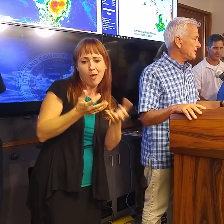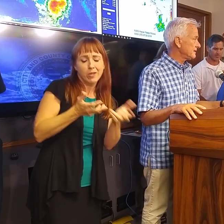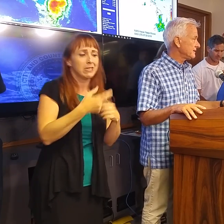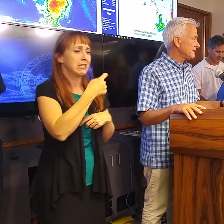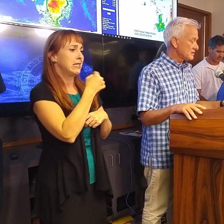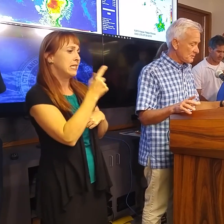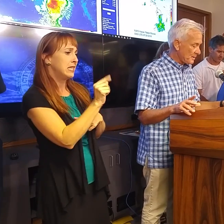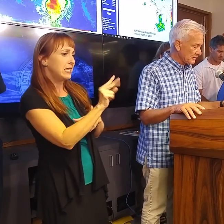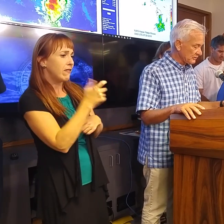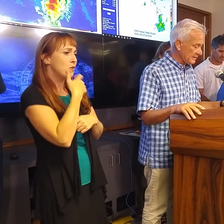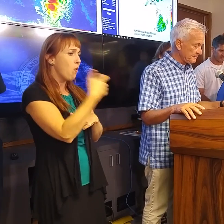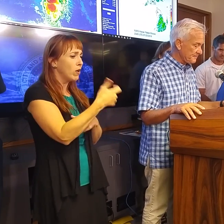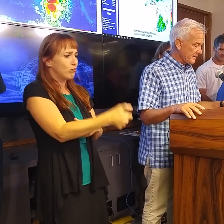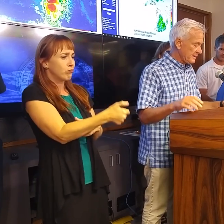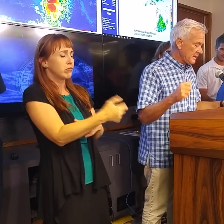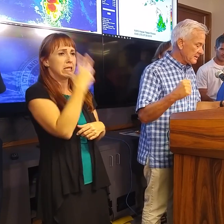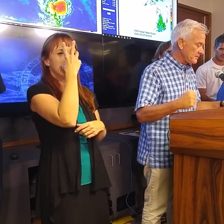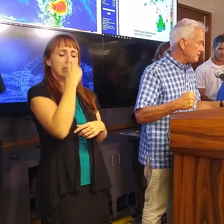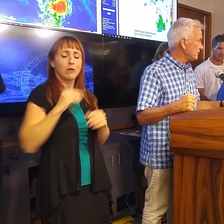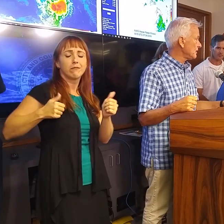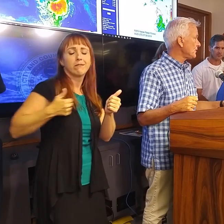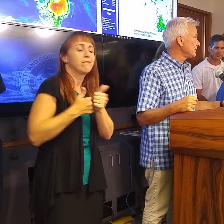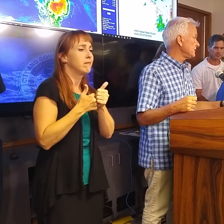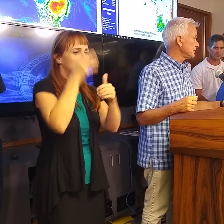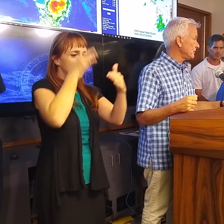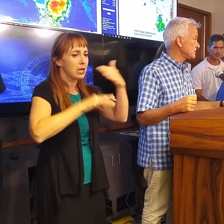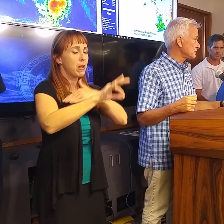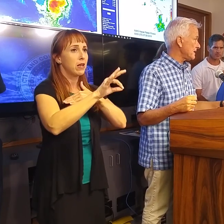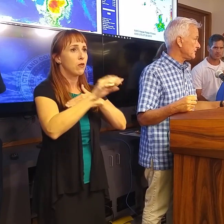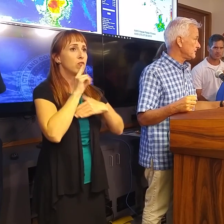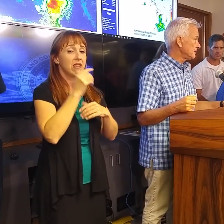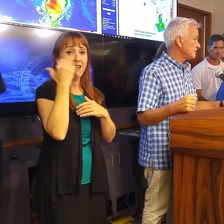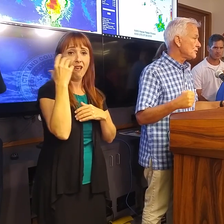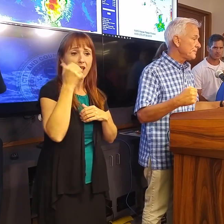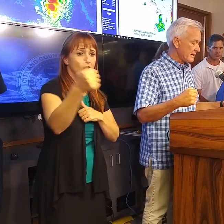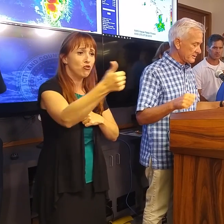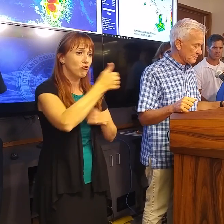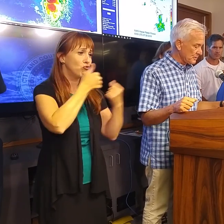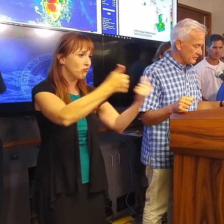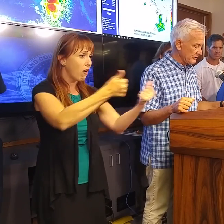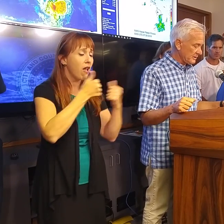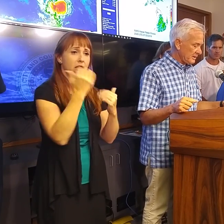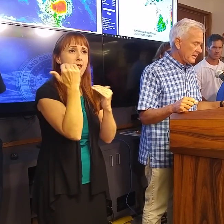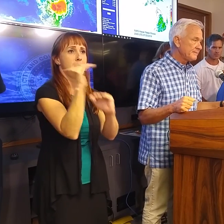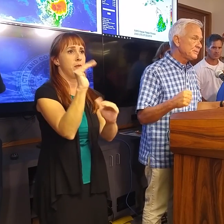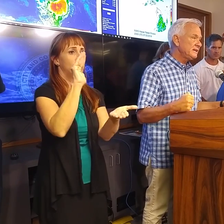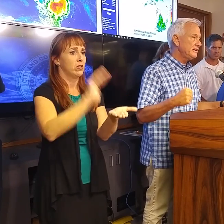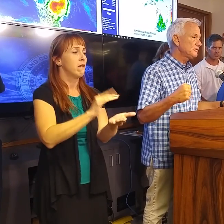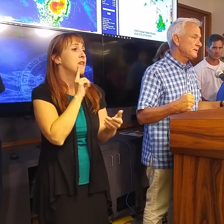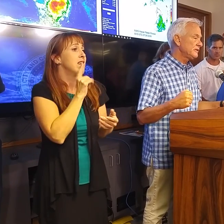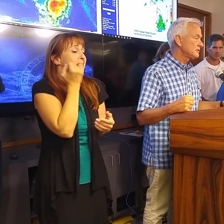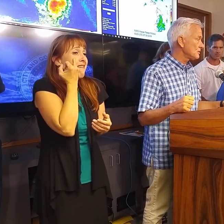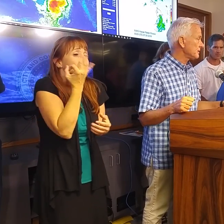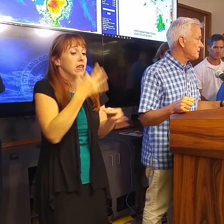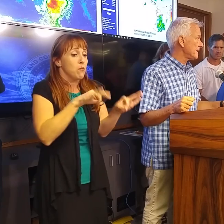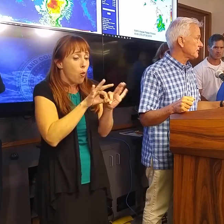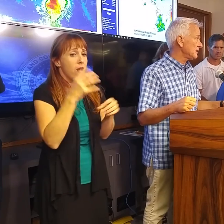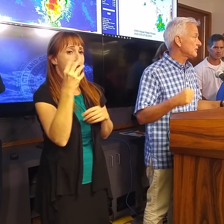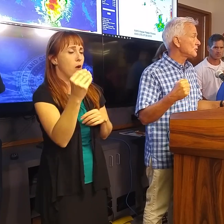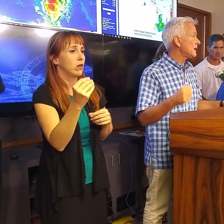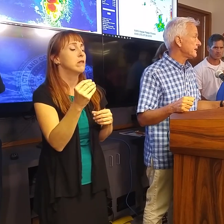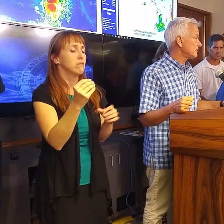TV, catch up on your sleep, and limit yourself only to essential travel. Don't be out on the roads. And please, please don't go into